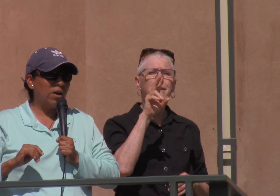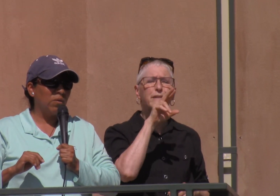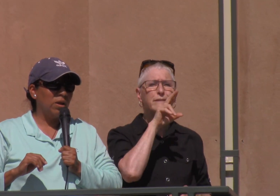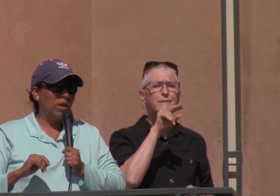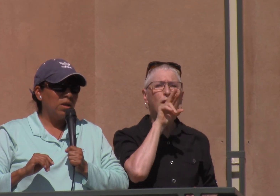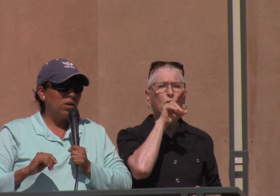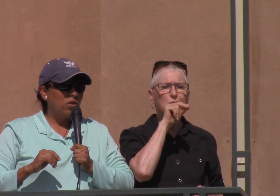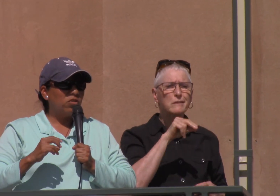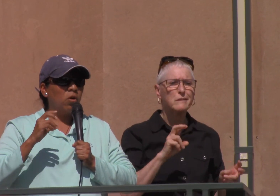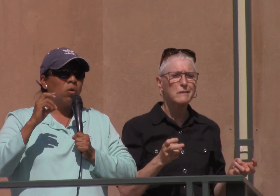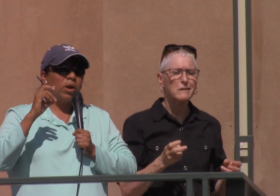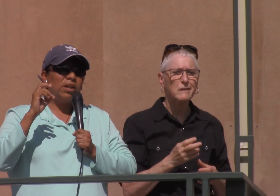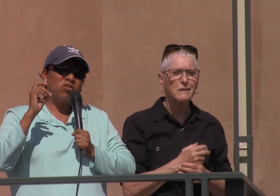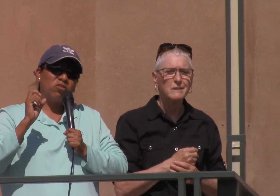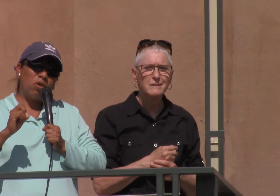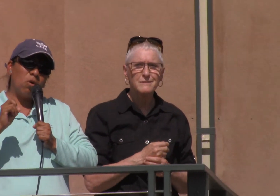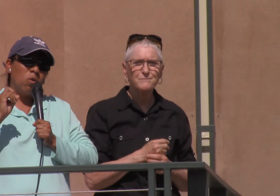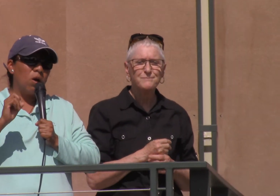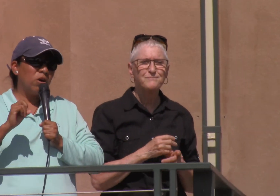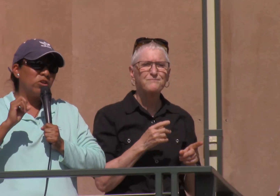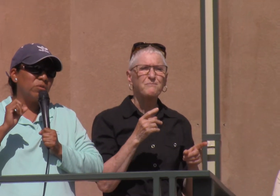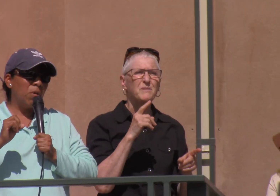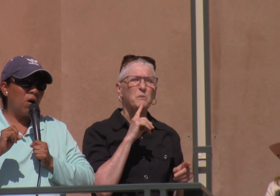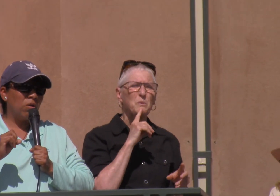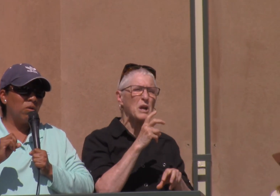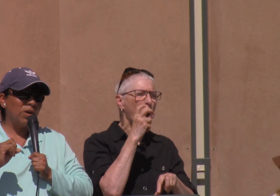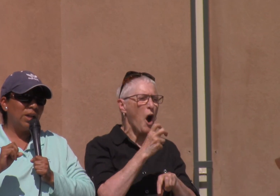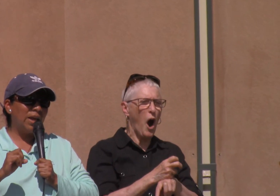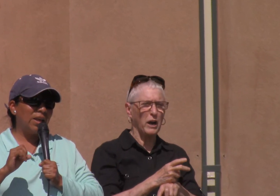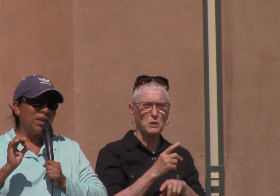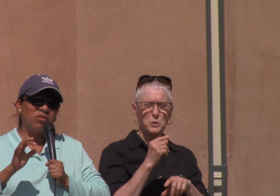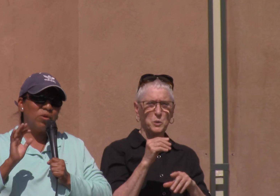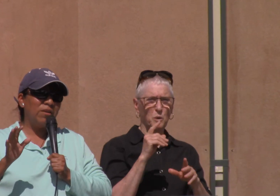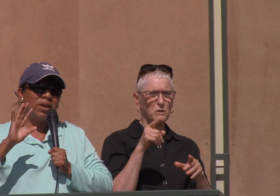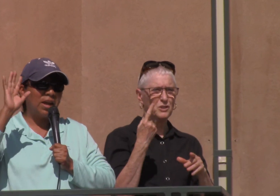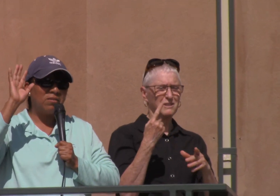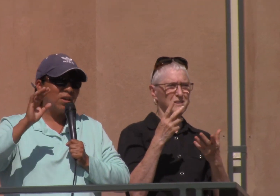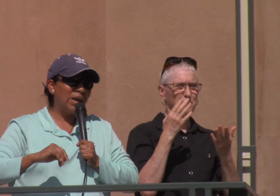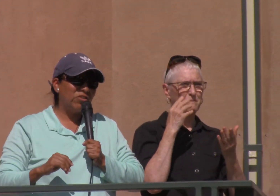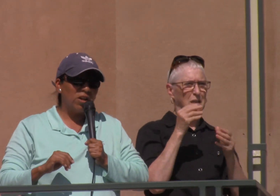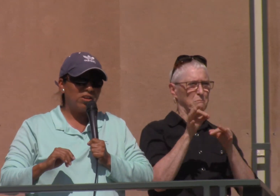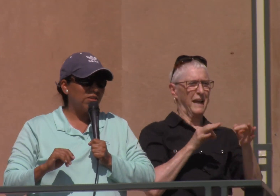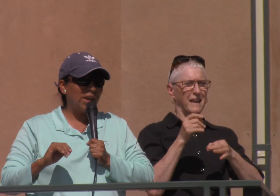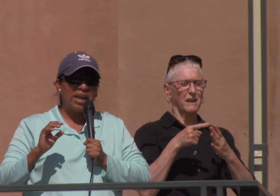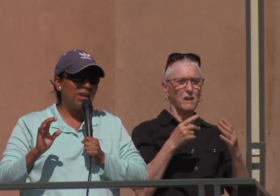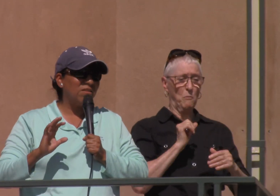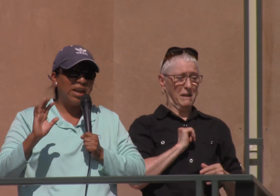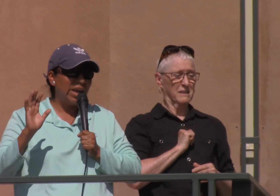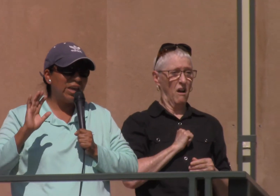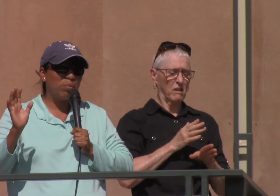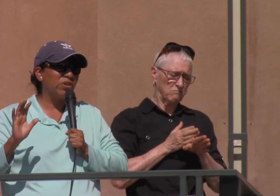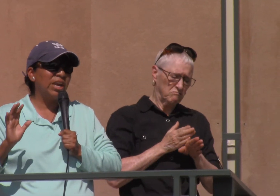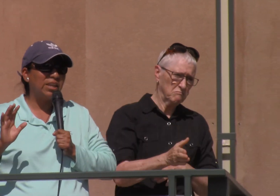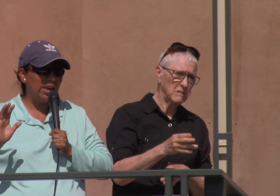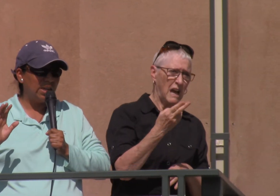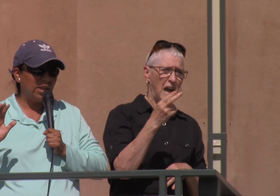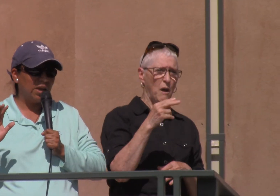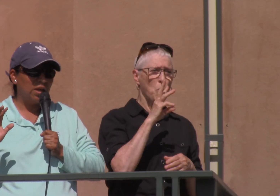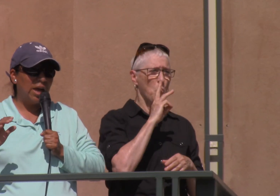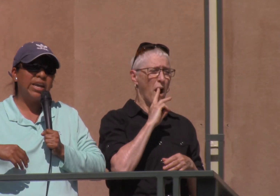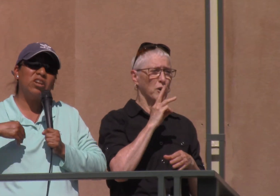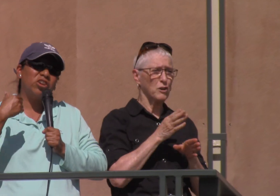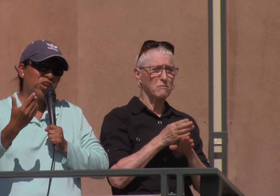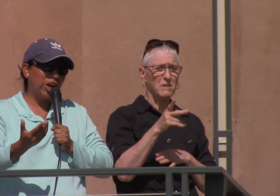going down. So it's so hard to model, and so even as a hydrologist, I can't say I can predict